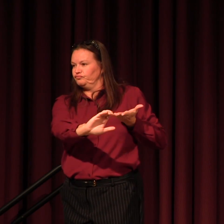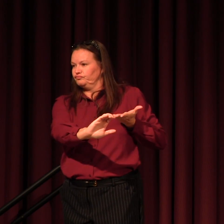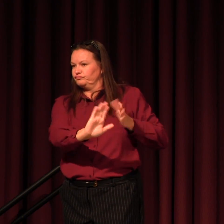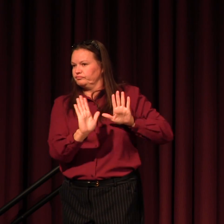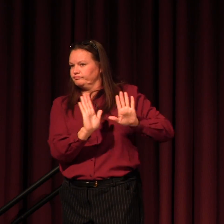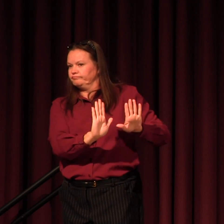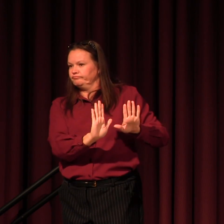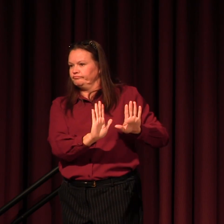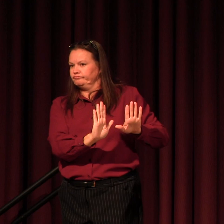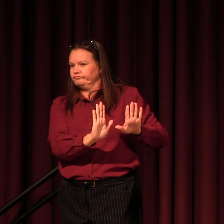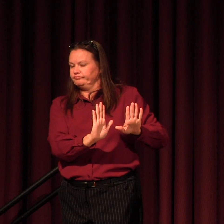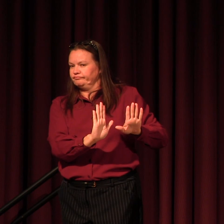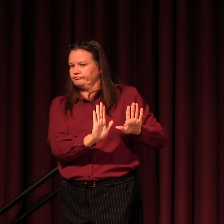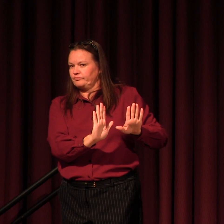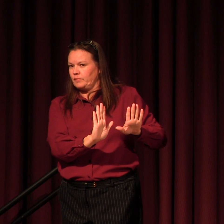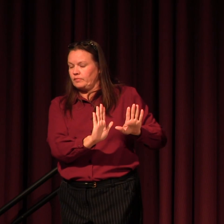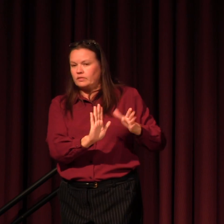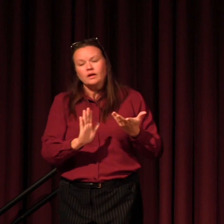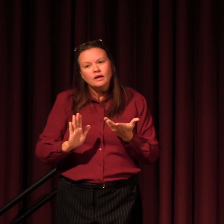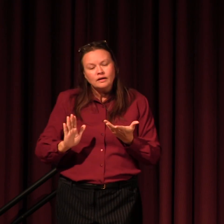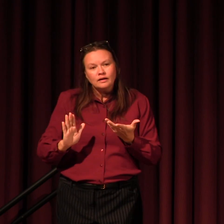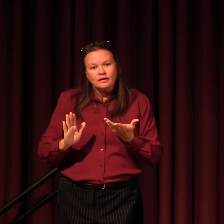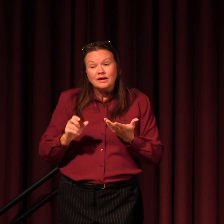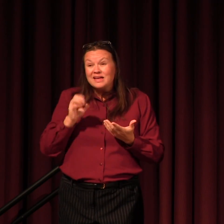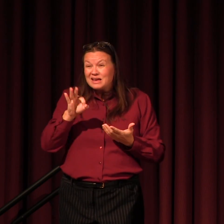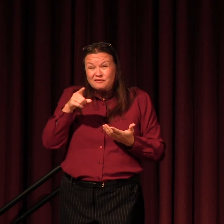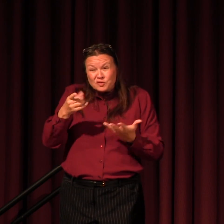Like, if we're not going to hang in there together and figure it out,